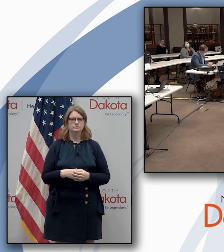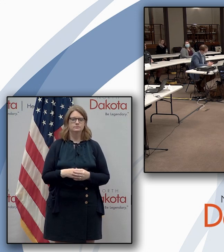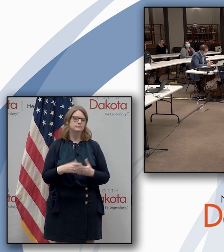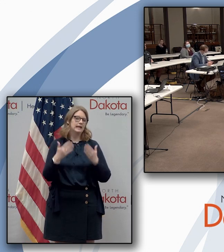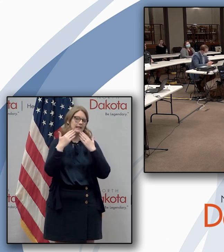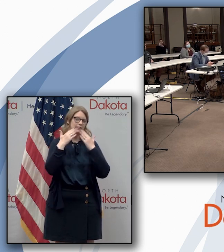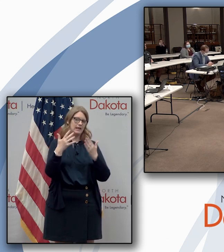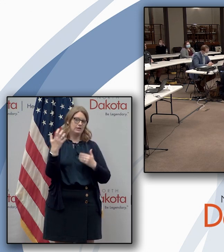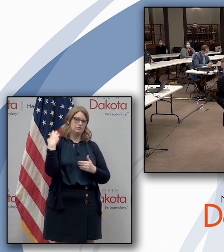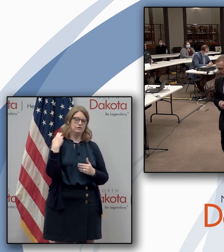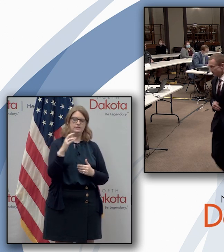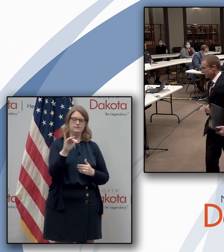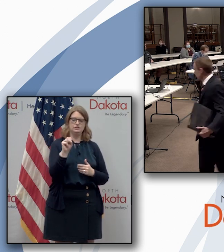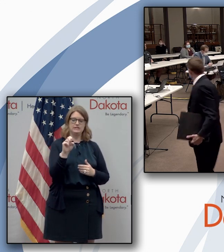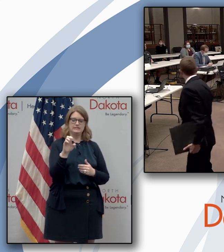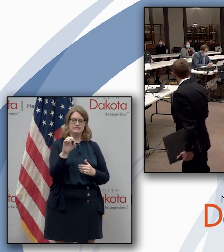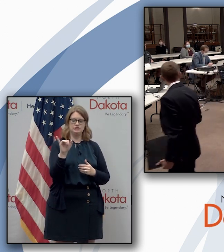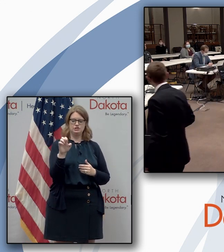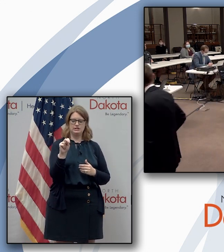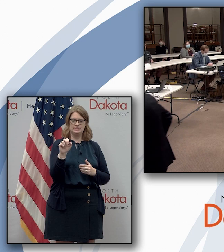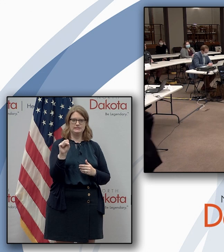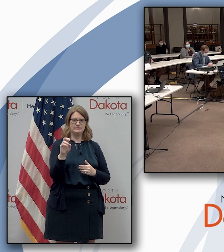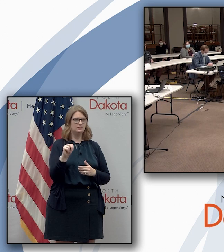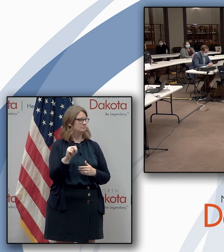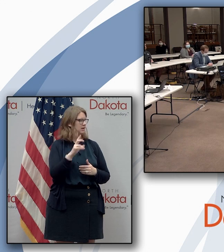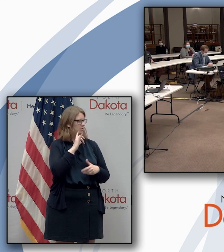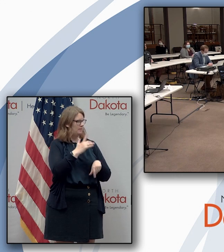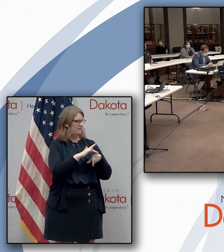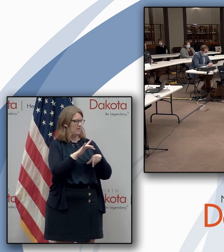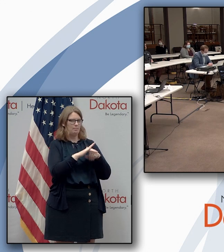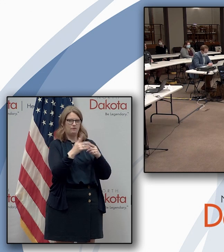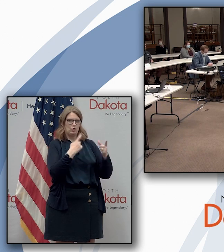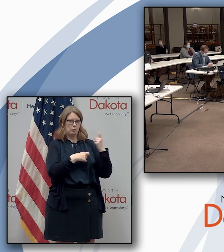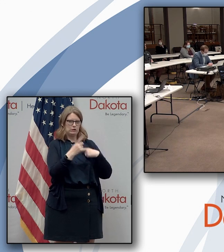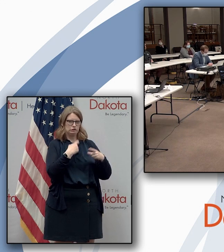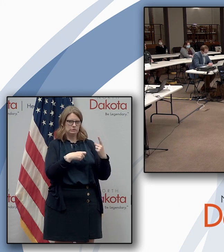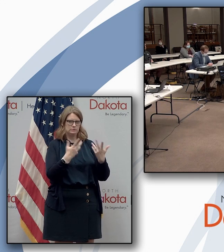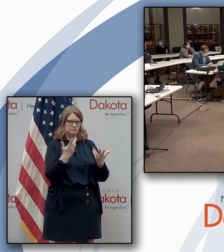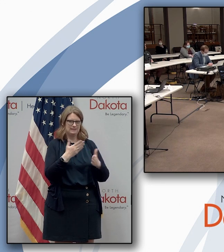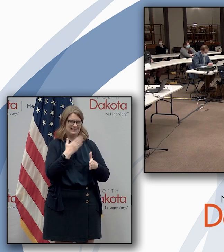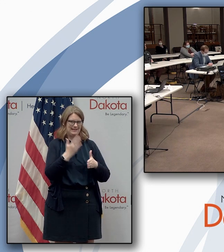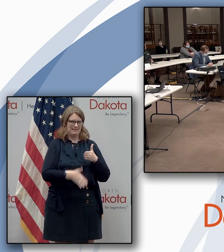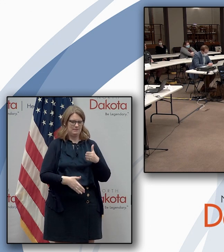Thank you, Chief Jensen, and Chief Jensen will be here for questions.